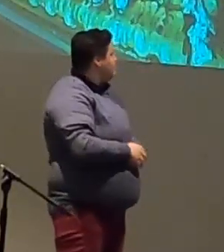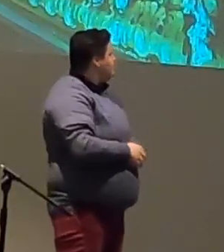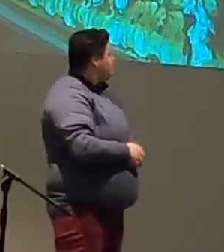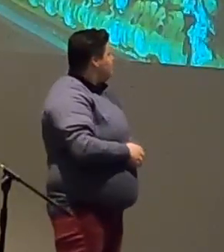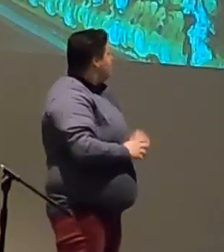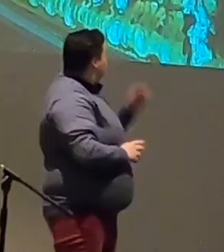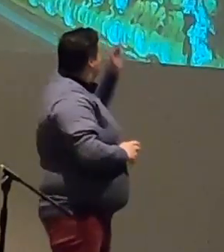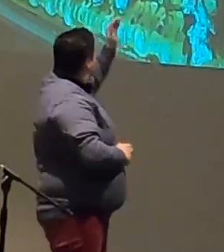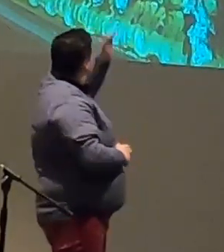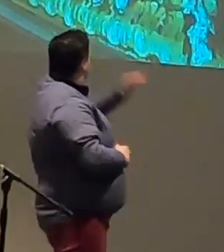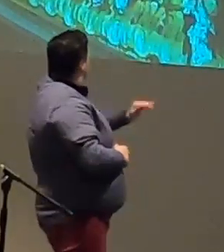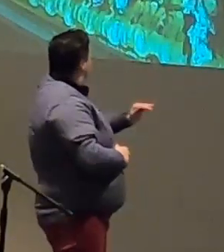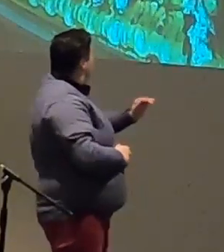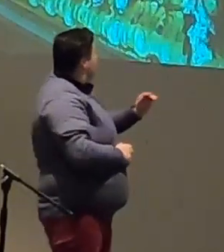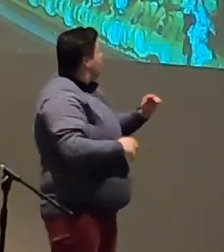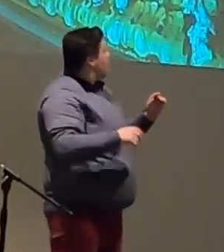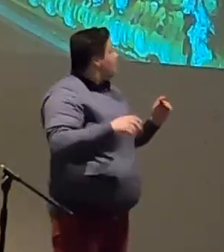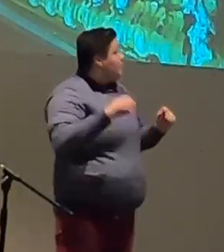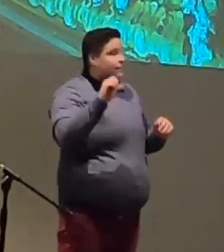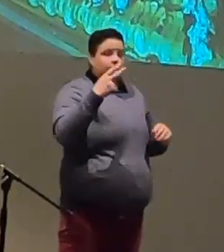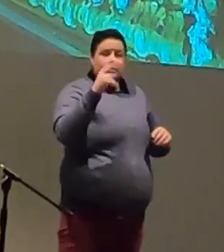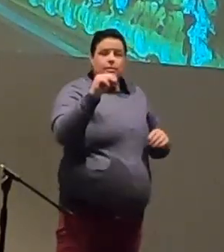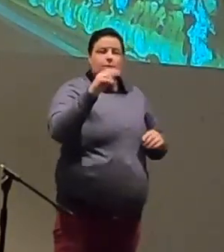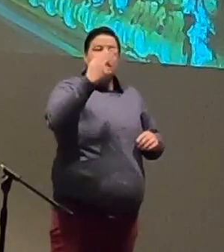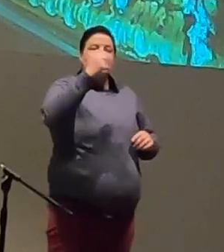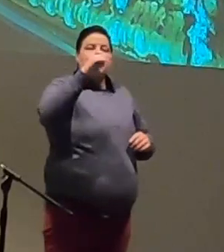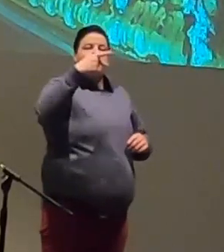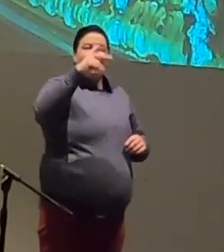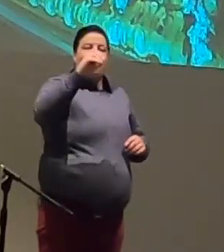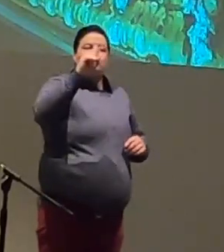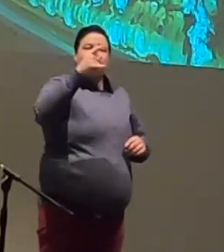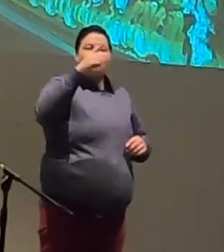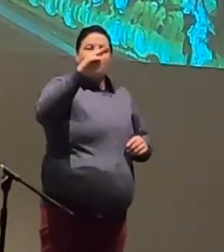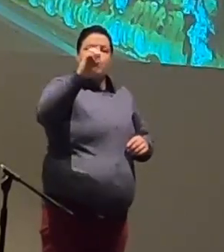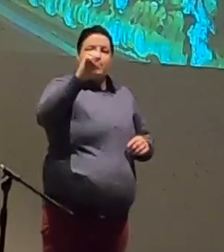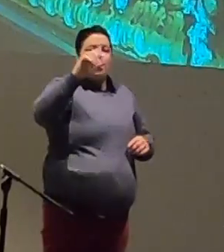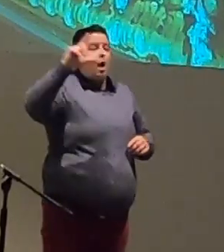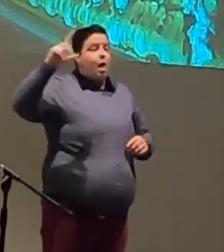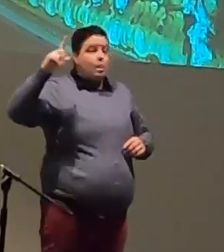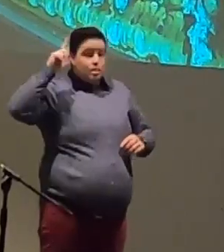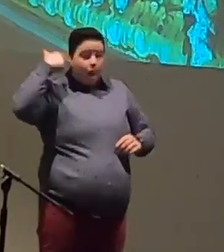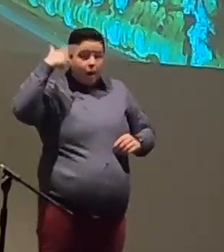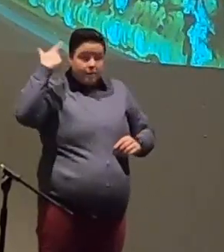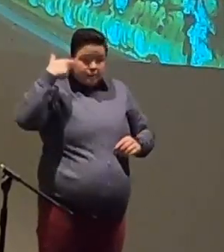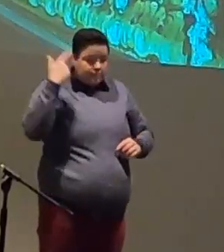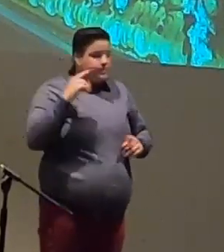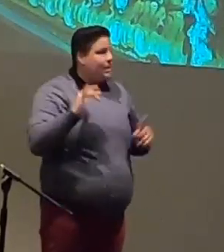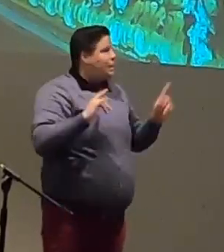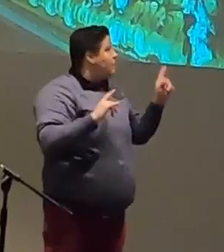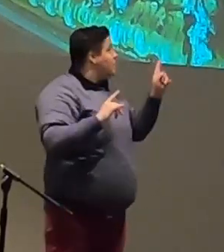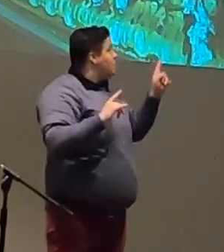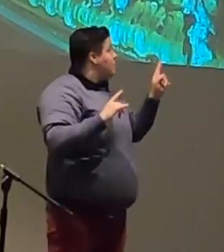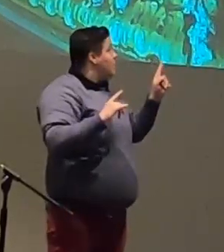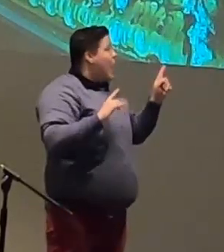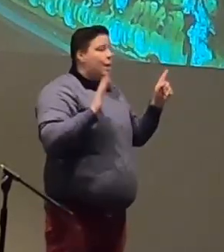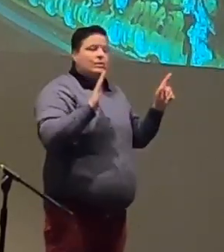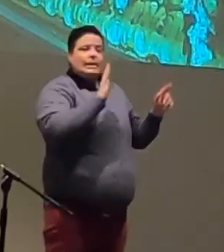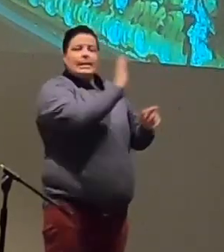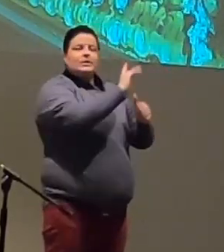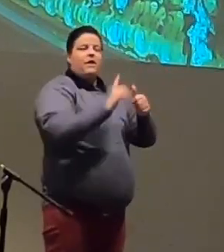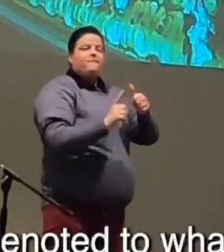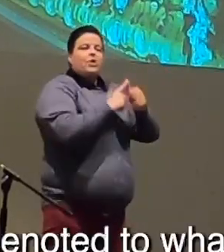This is another painting by Shin, titled The Hippodrome, London, and it was significant because it was Shin's